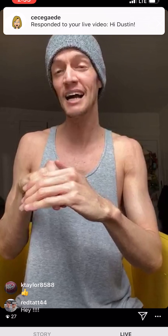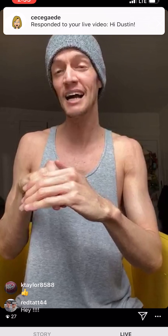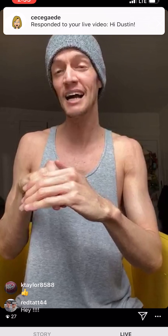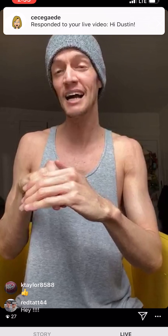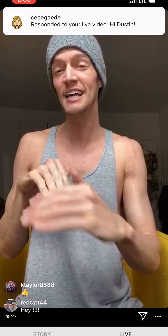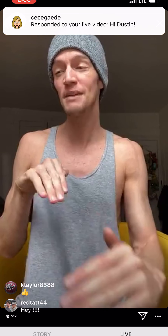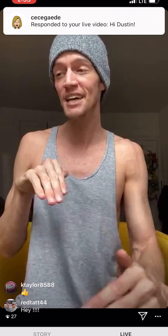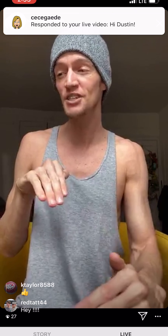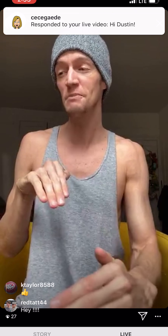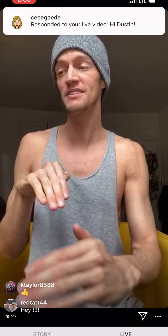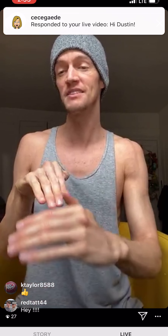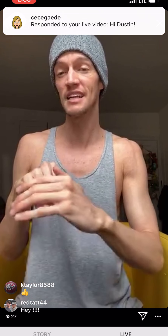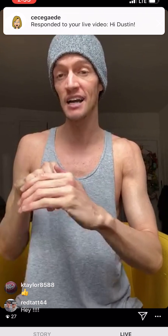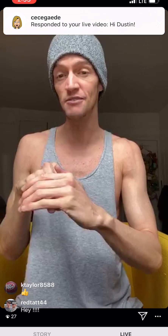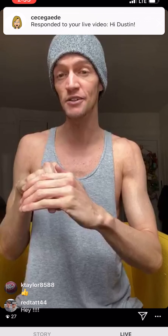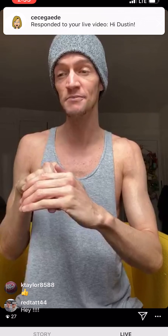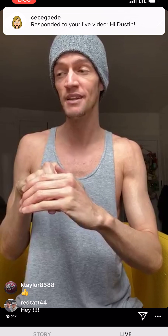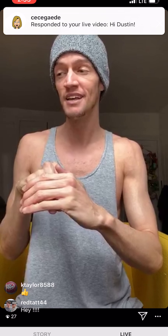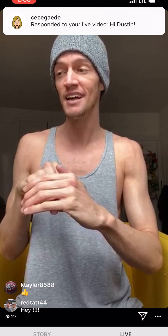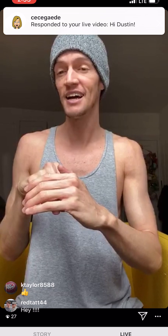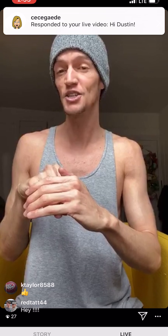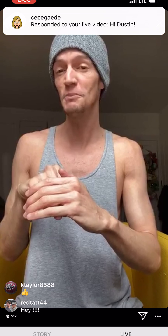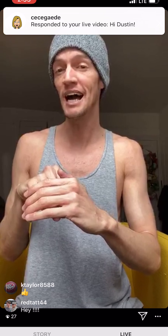be hide, but that just means to cover. Uh, show me hide.